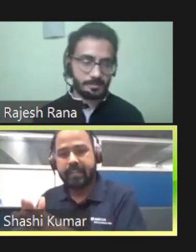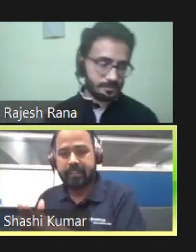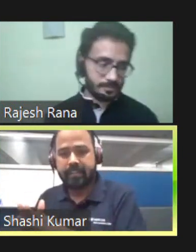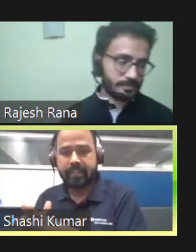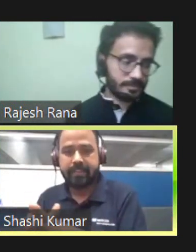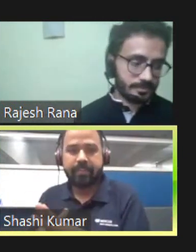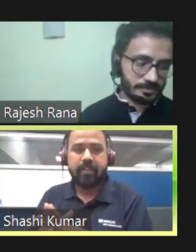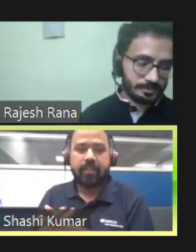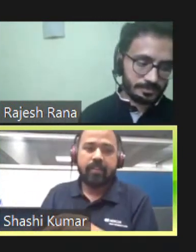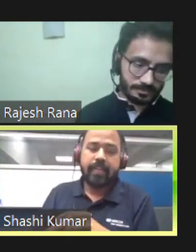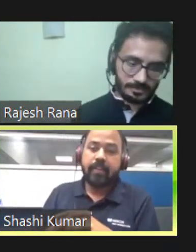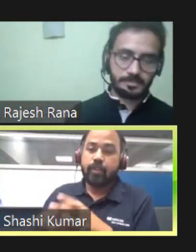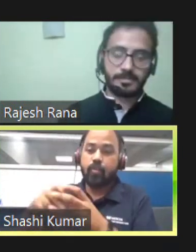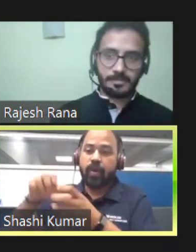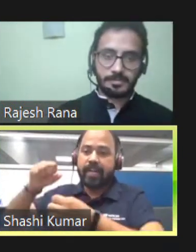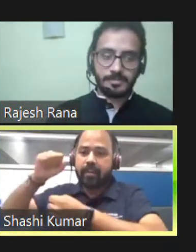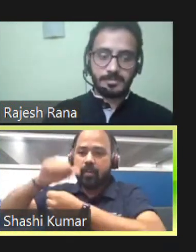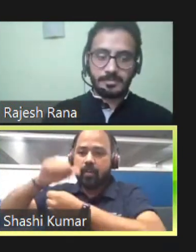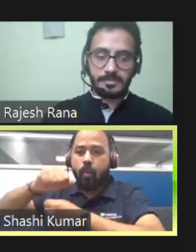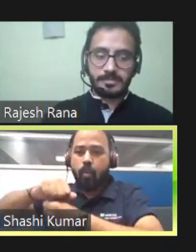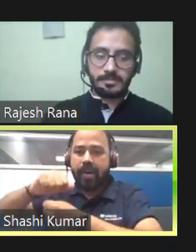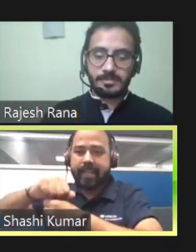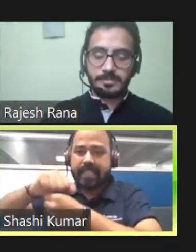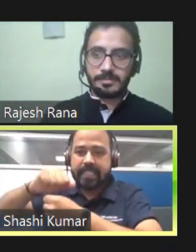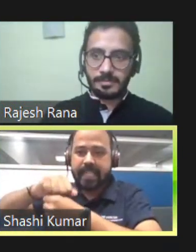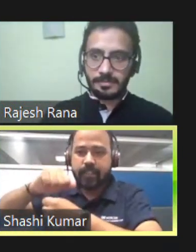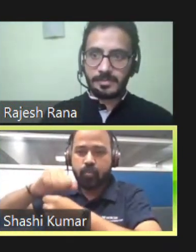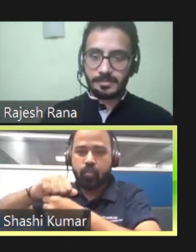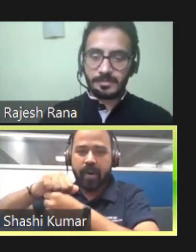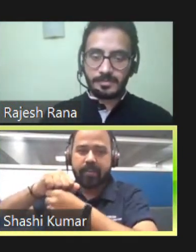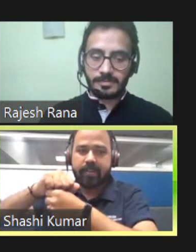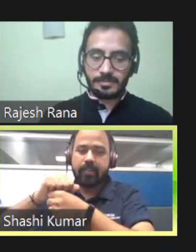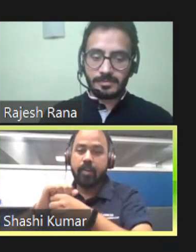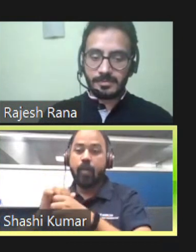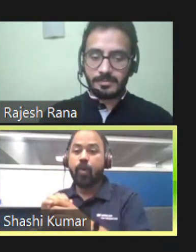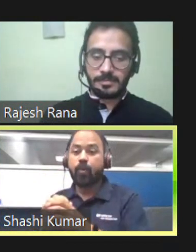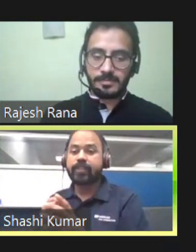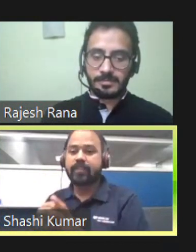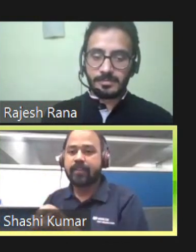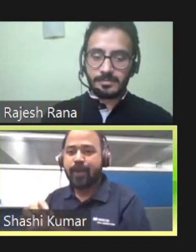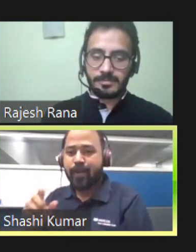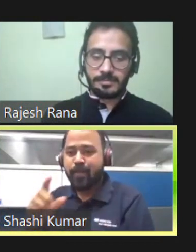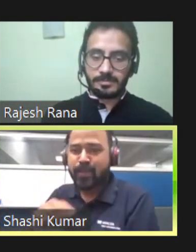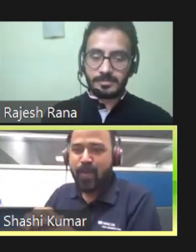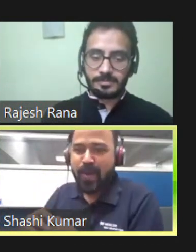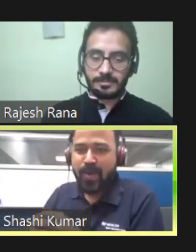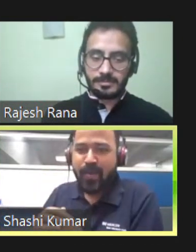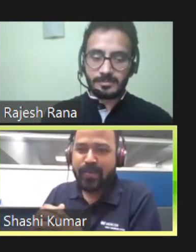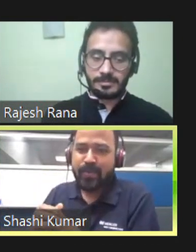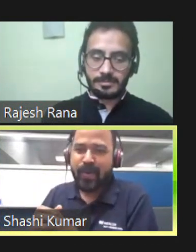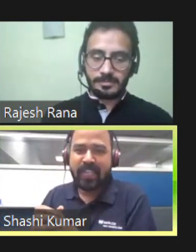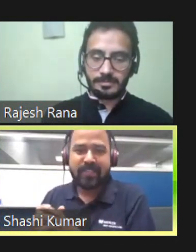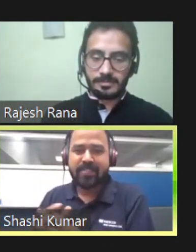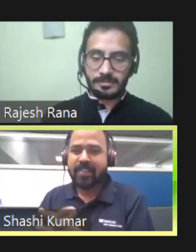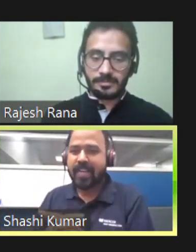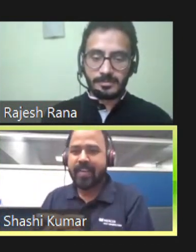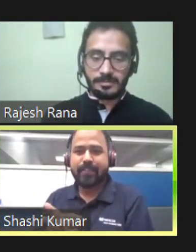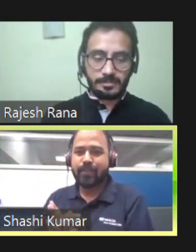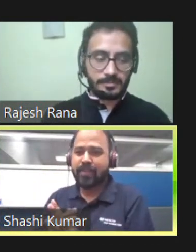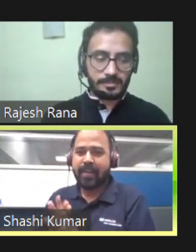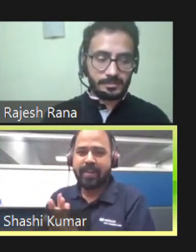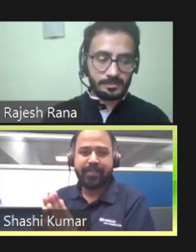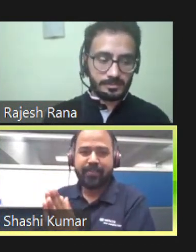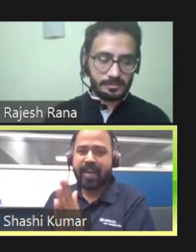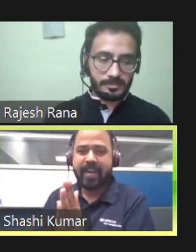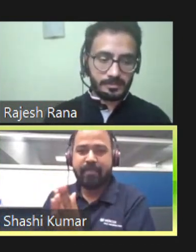side or you are right-handed side, right? So work is this work. Now books. Books you all know. You all are